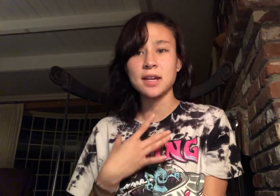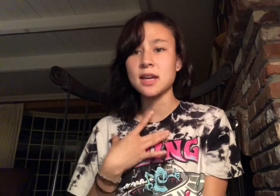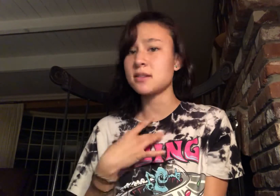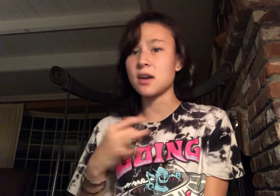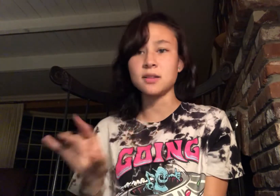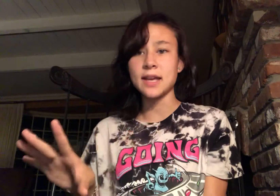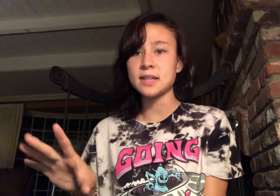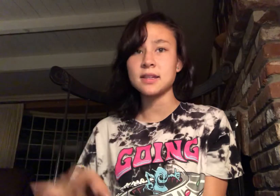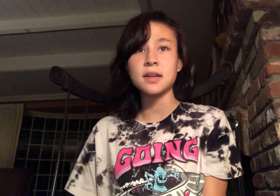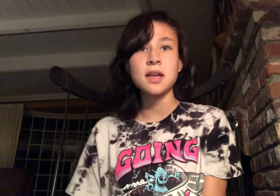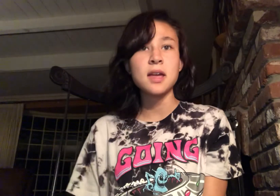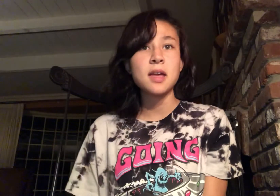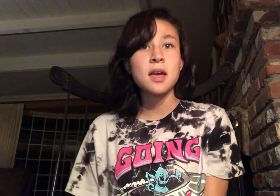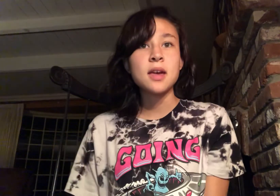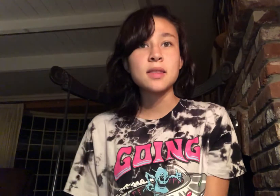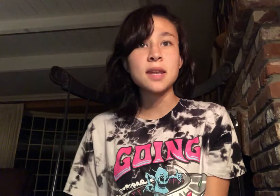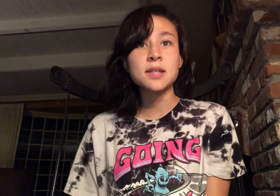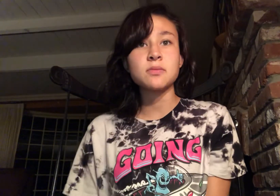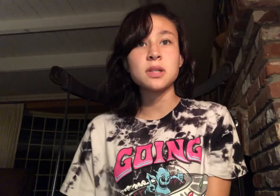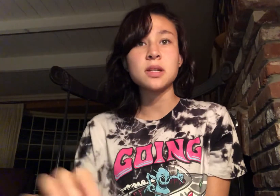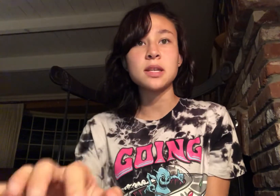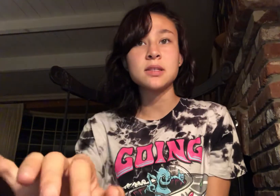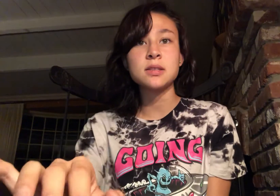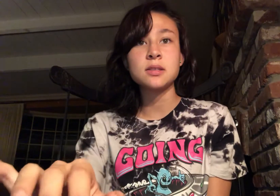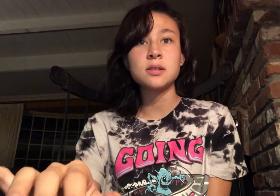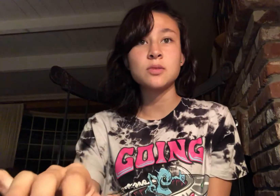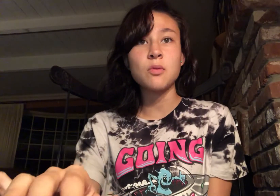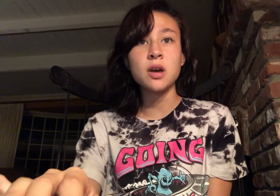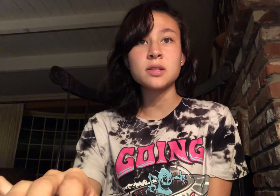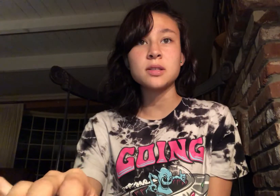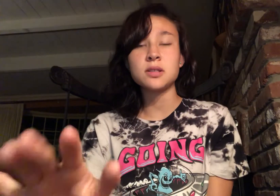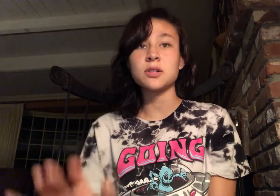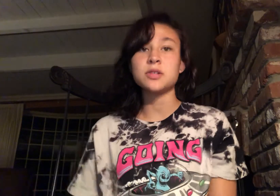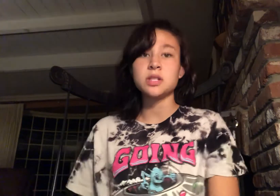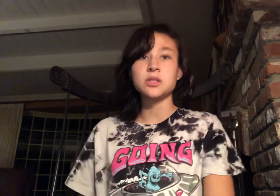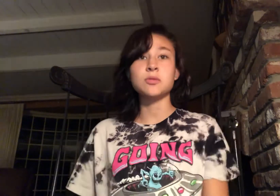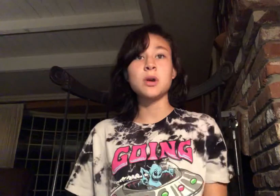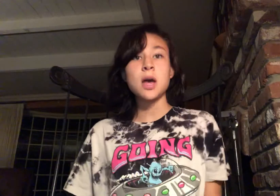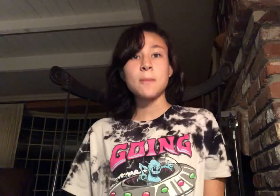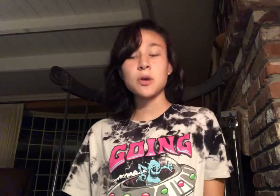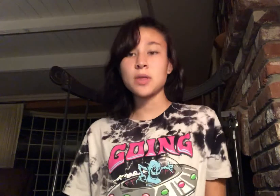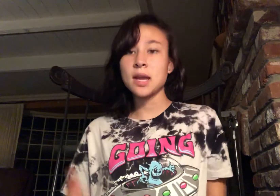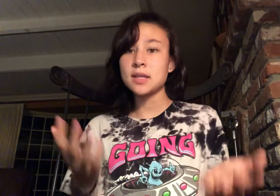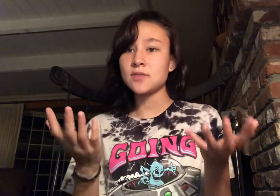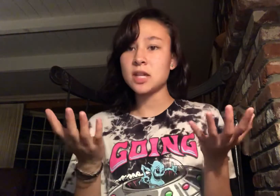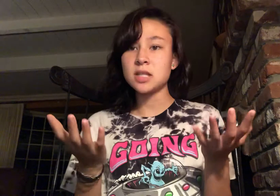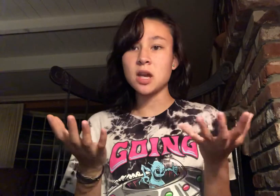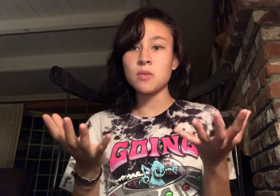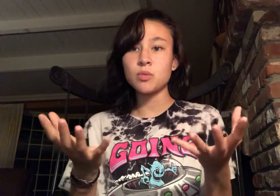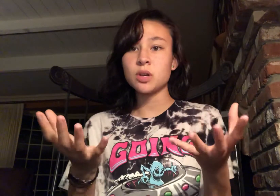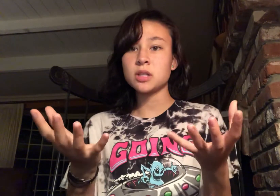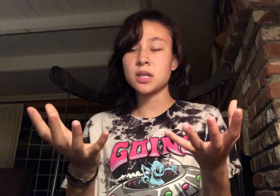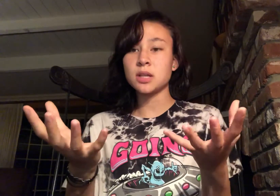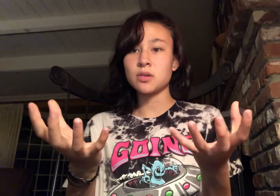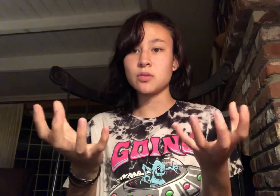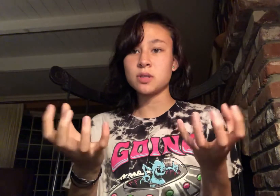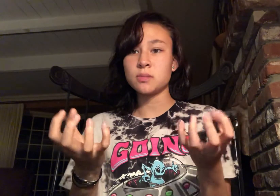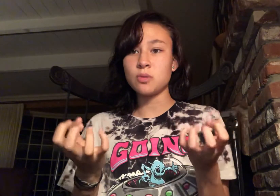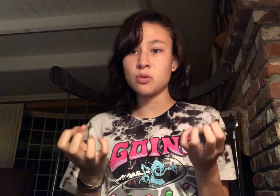again, not like. The next one is to want. You're going to do both hands facing upwards and you're going to pull